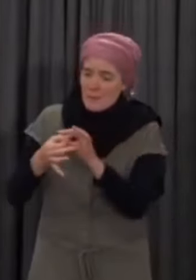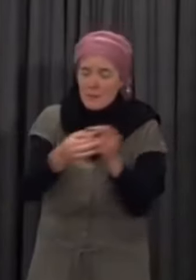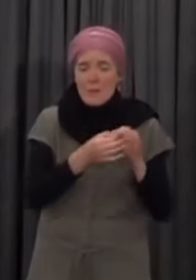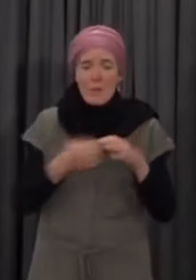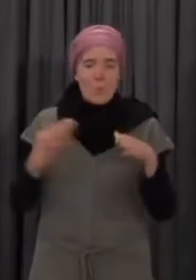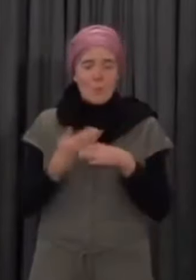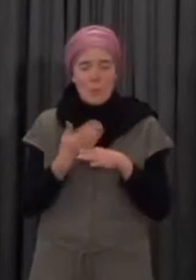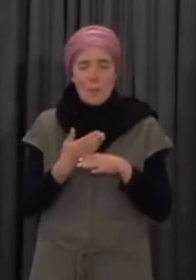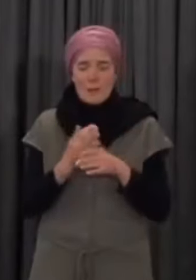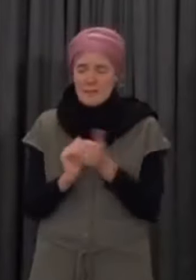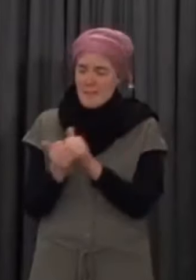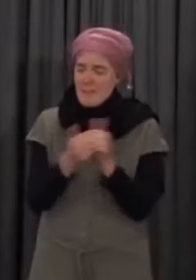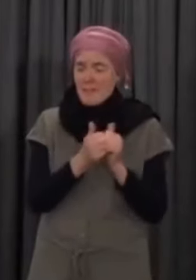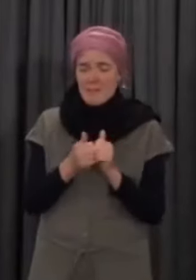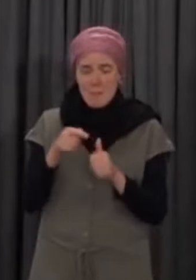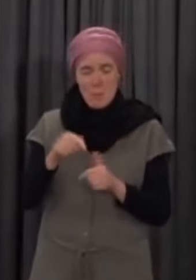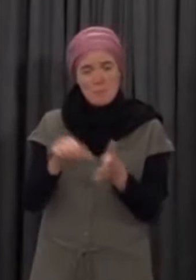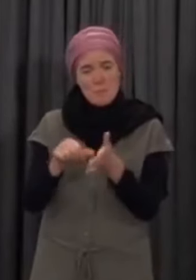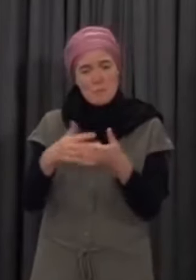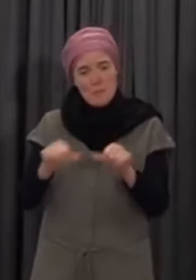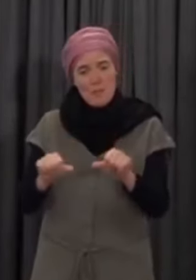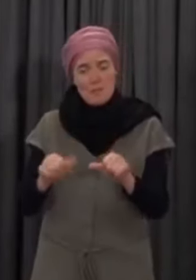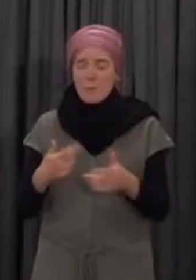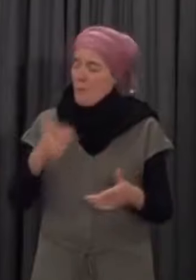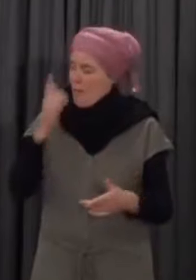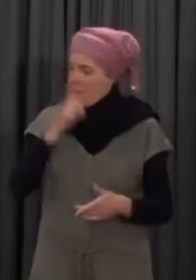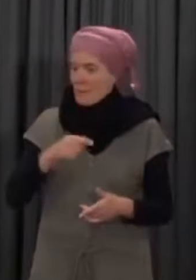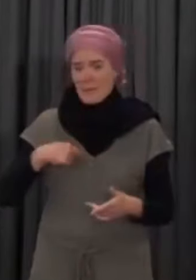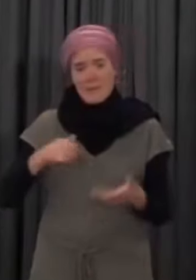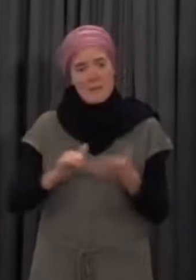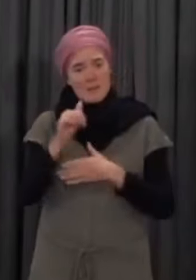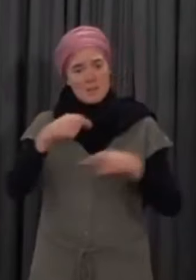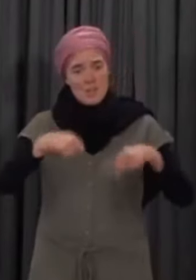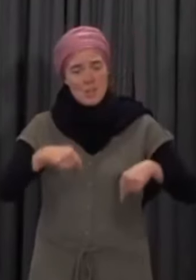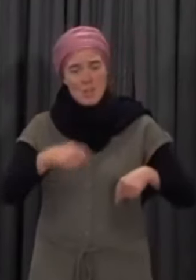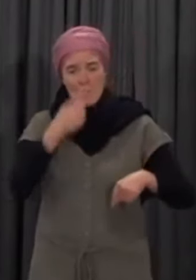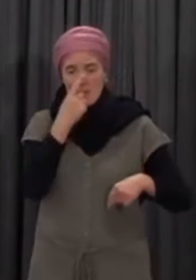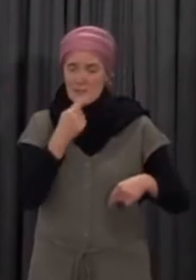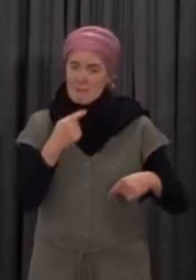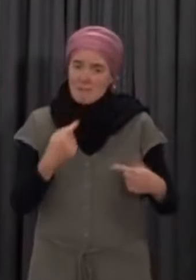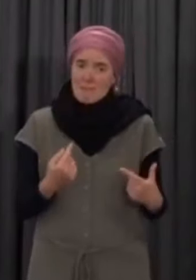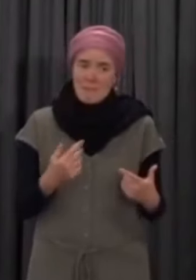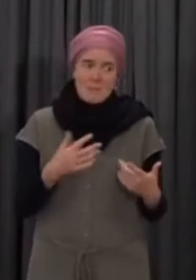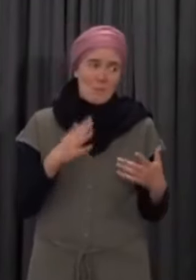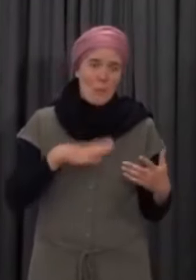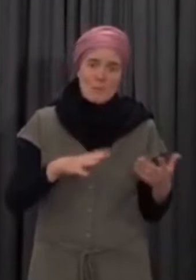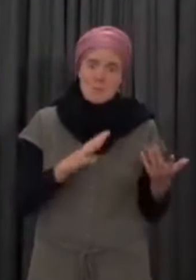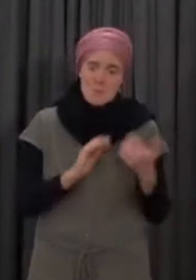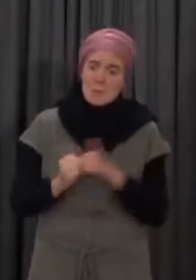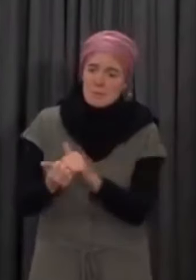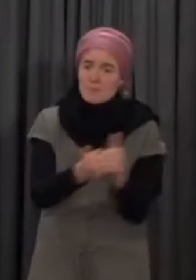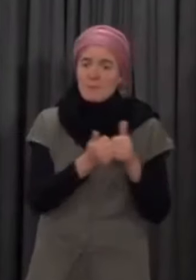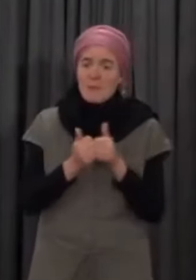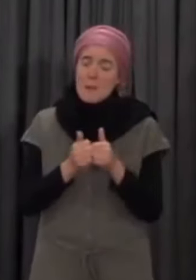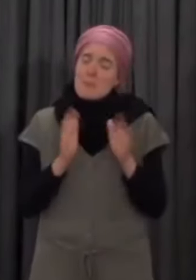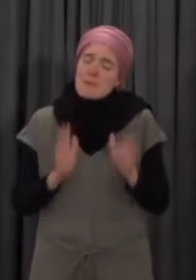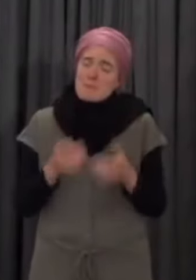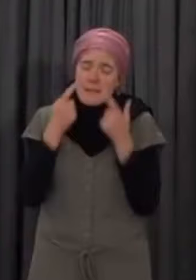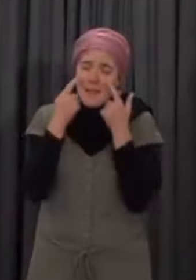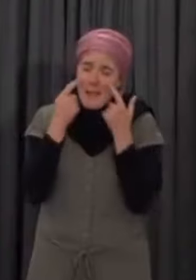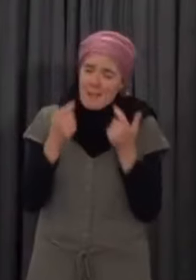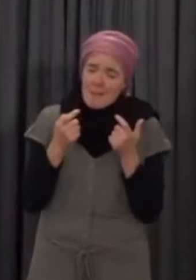problems. And I think we're lucky to have that culture and to be able to draw on it, but we will still have to move carefully and thoughtfully